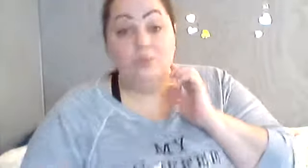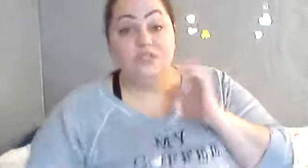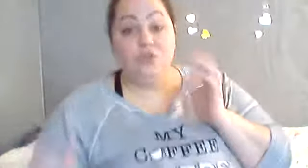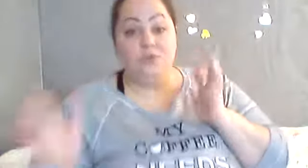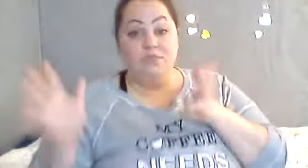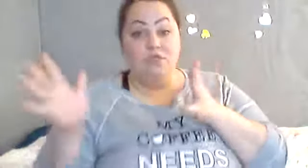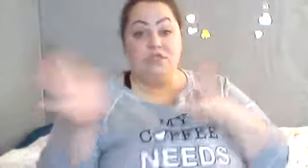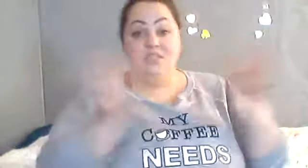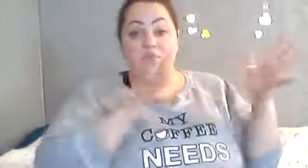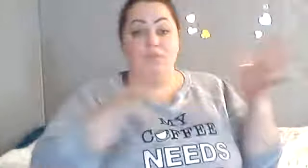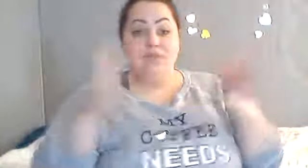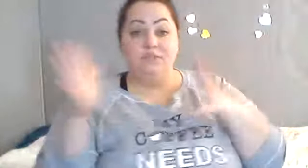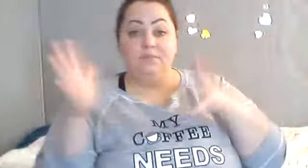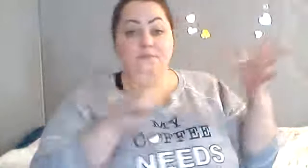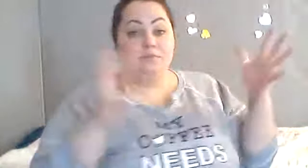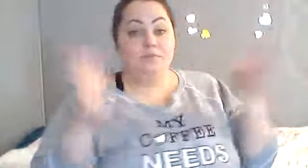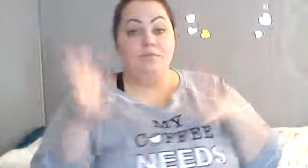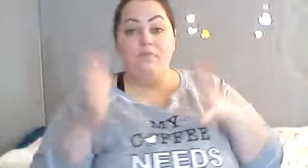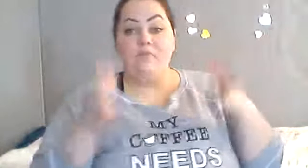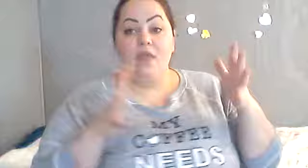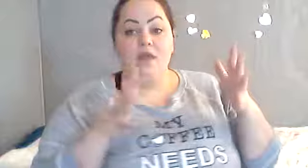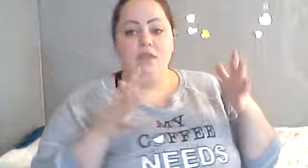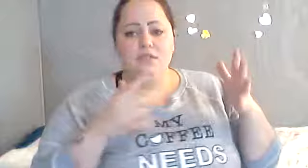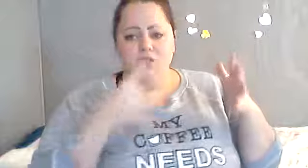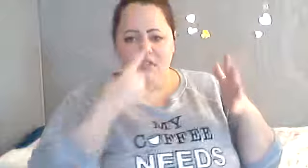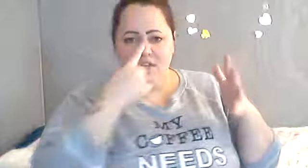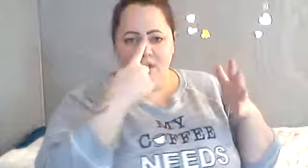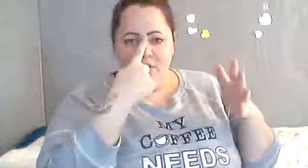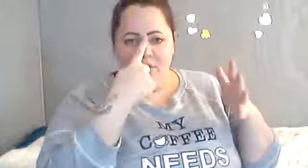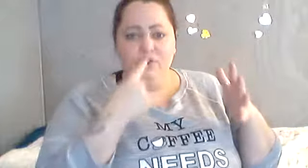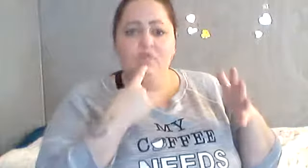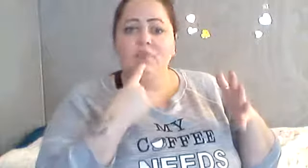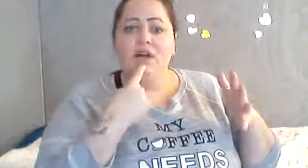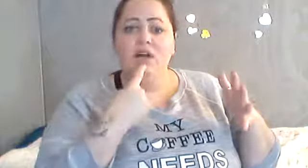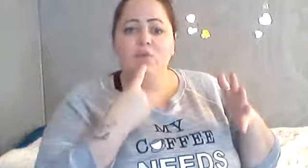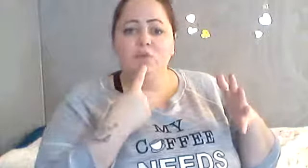Windstorm. So this is wind. So again, you're going to want to furrow the brows